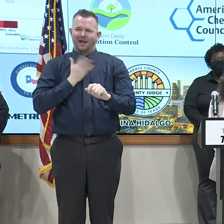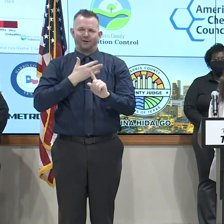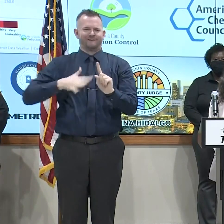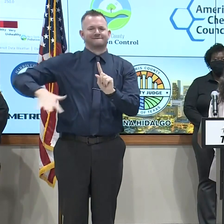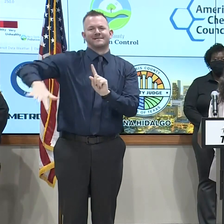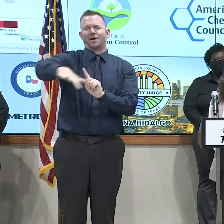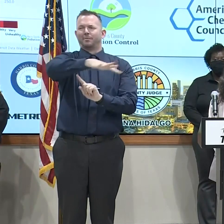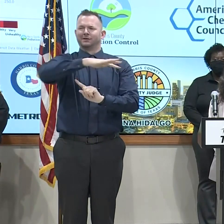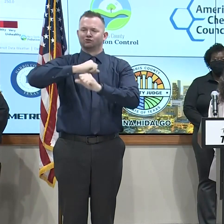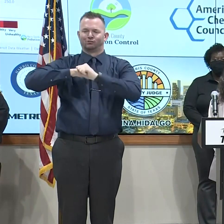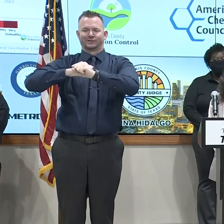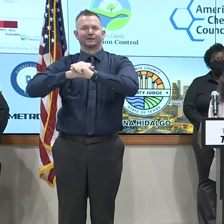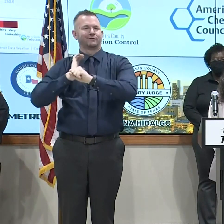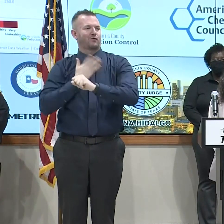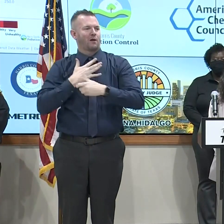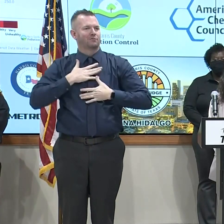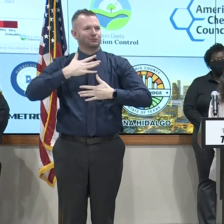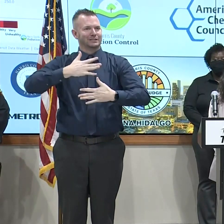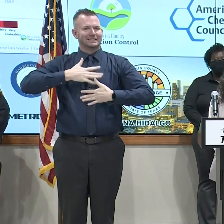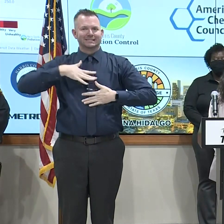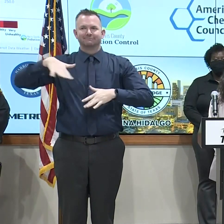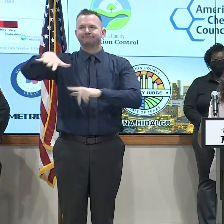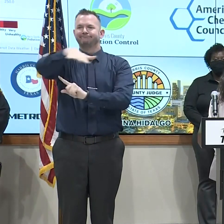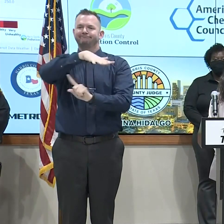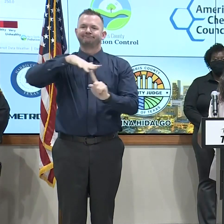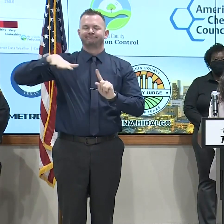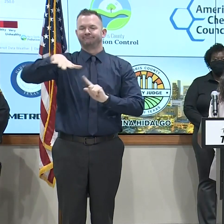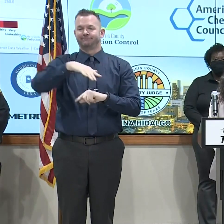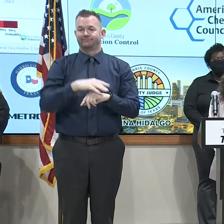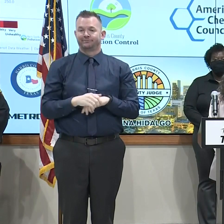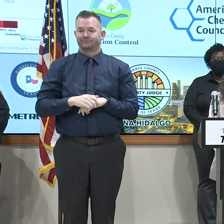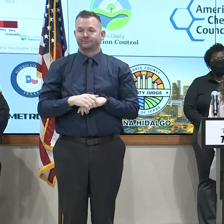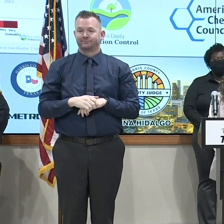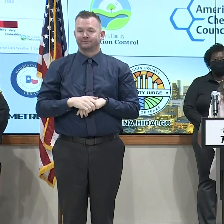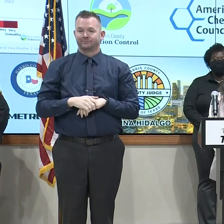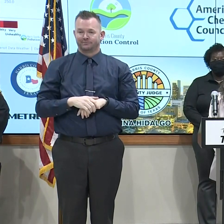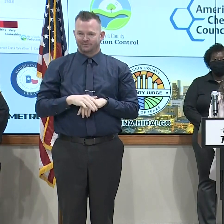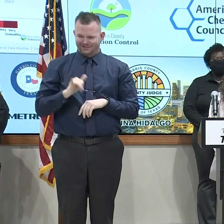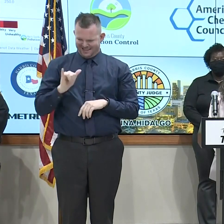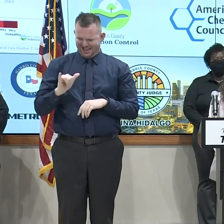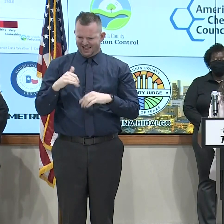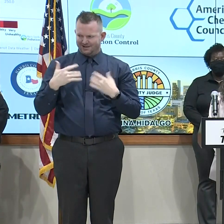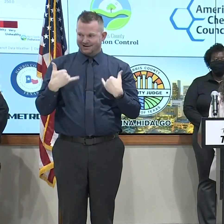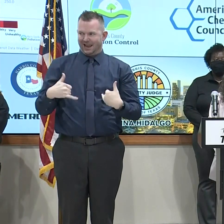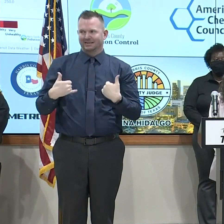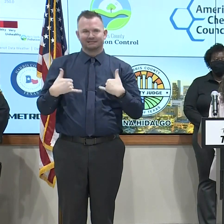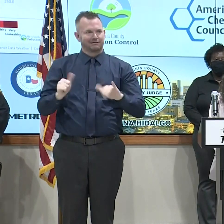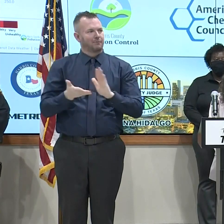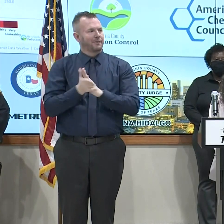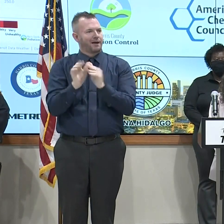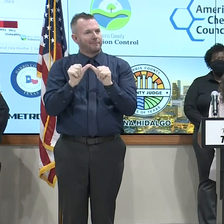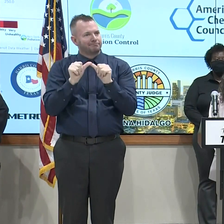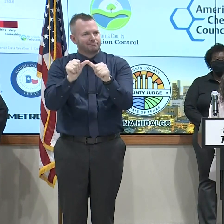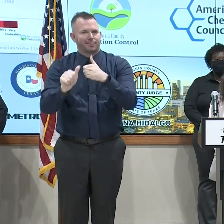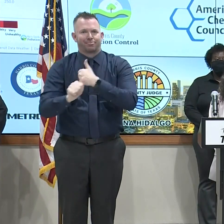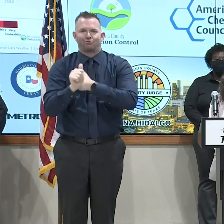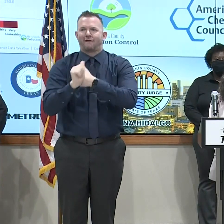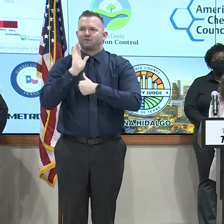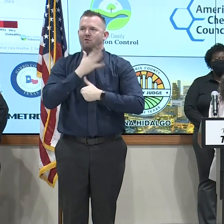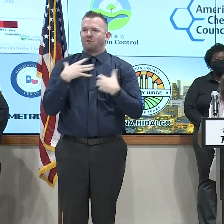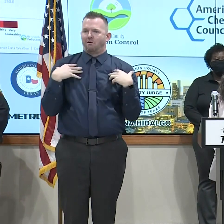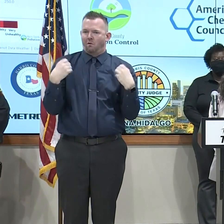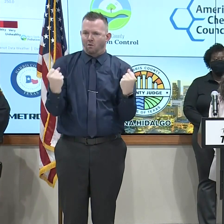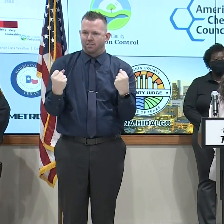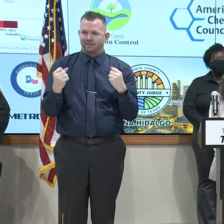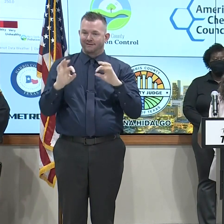and the continued threat from polluters. The bottom line is that no family in Harris County should have to